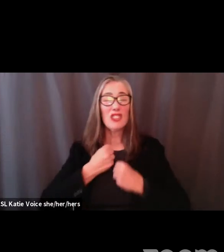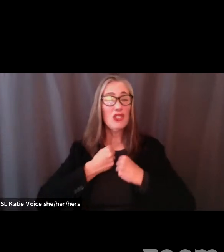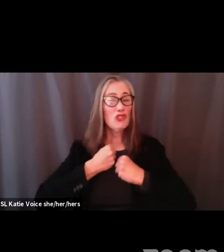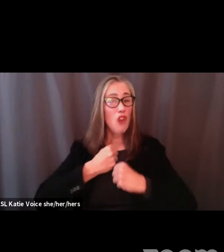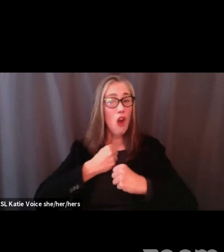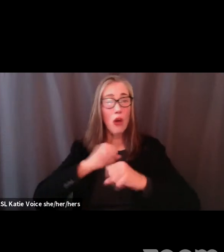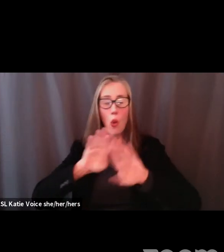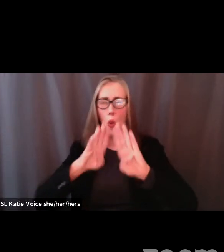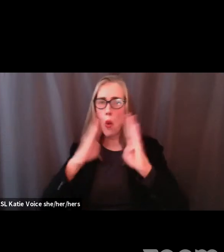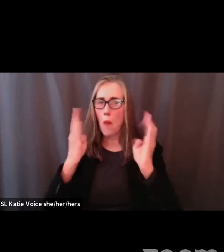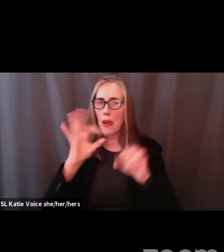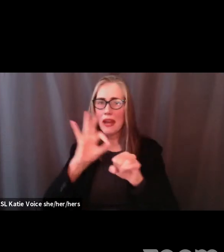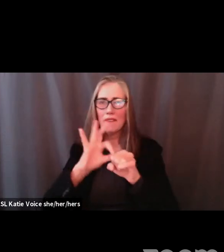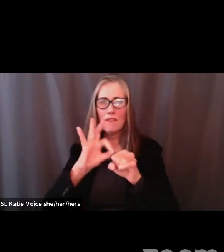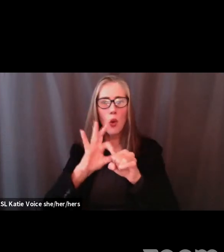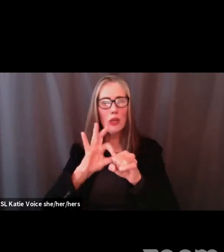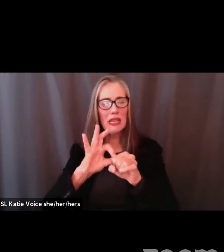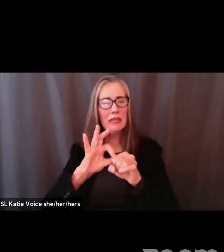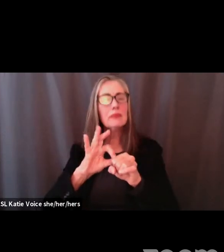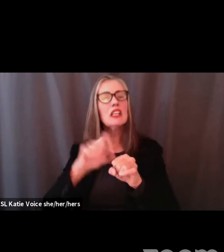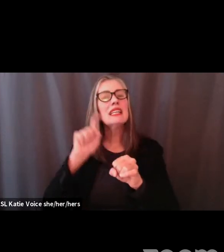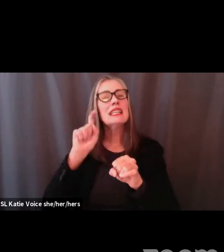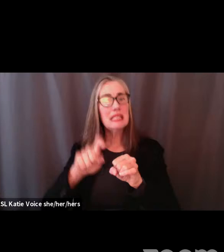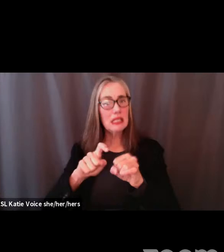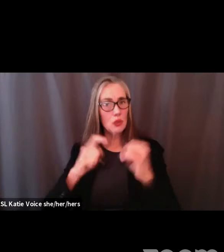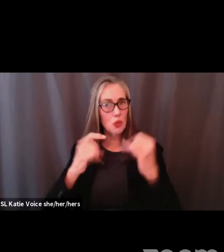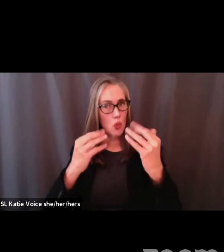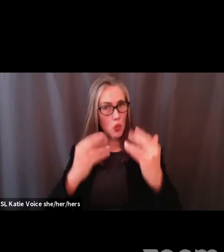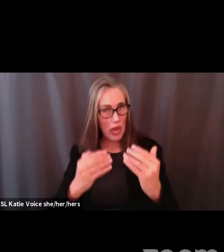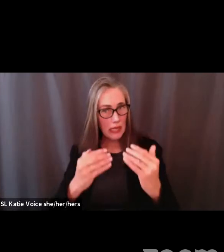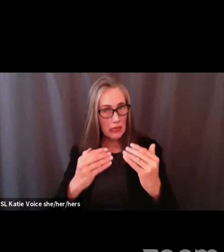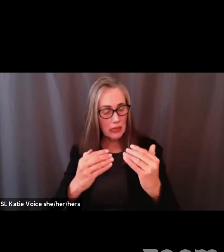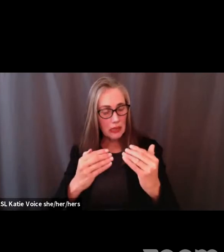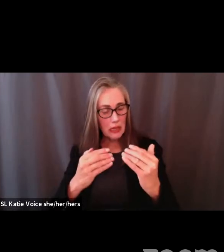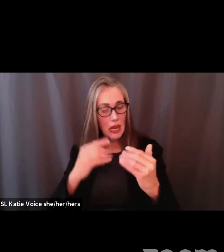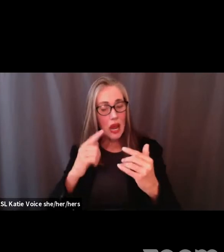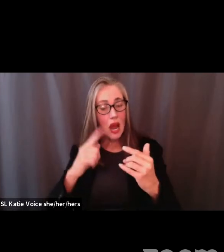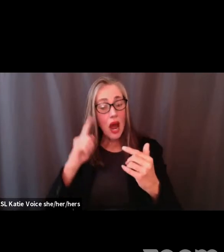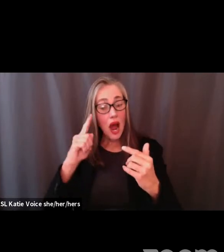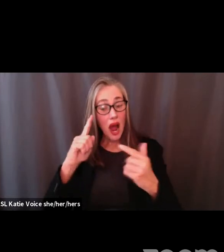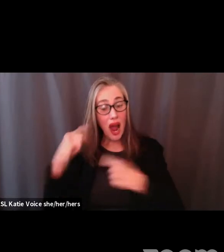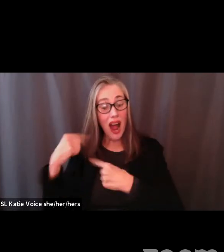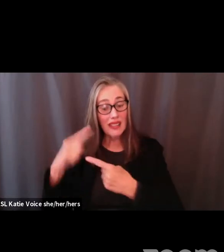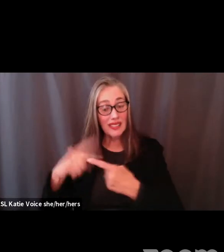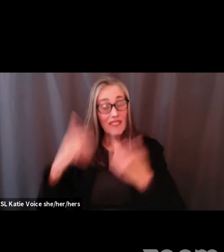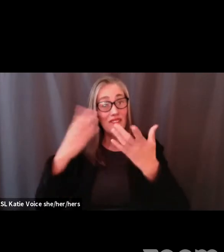voting until the statewide speeches have taken place.